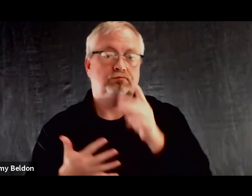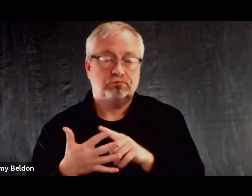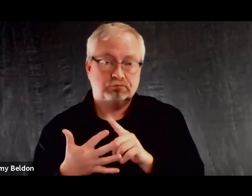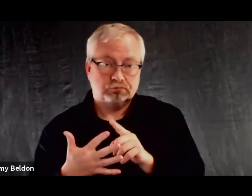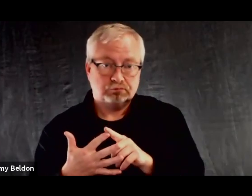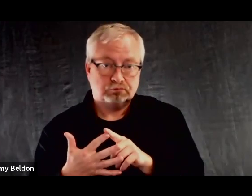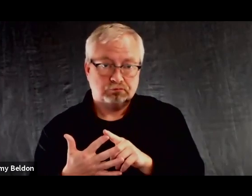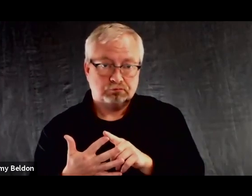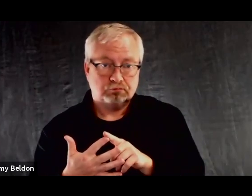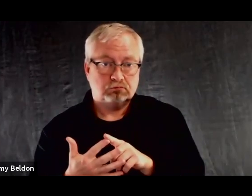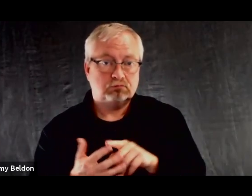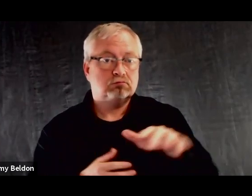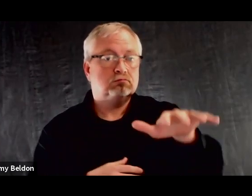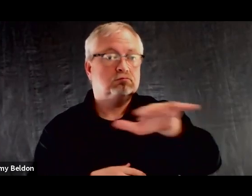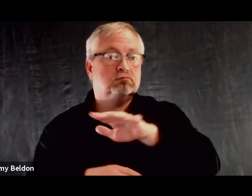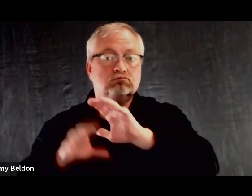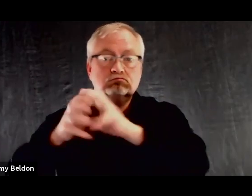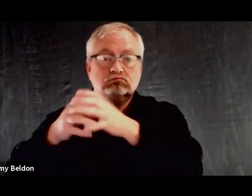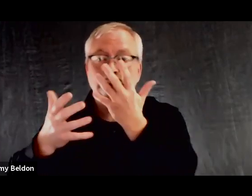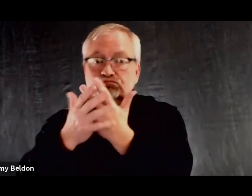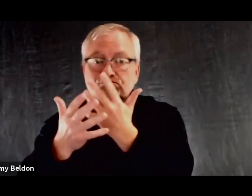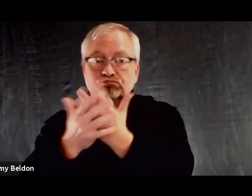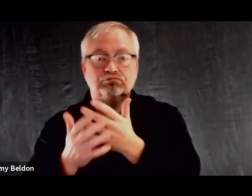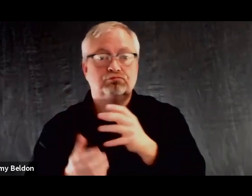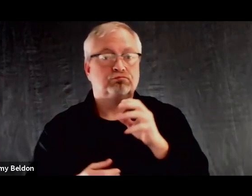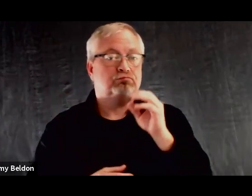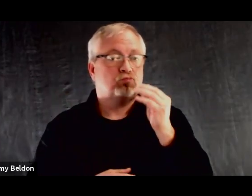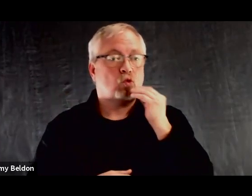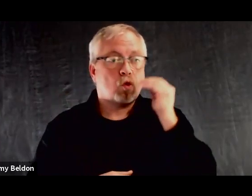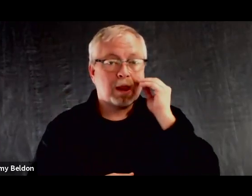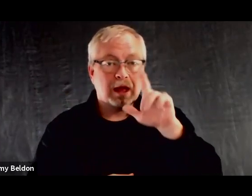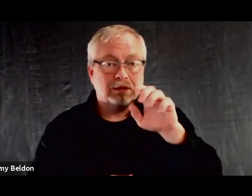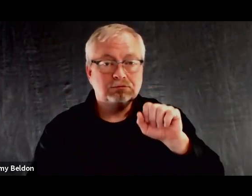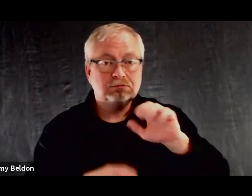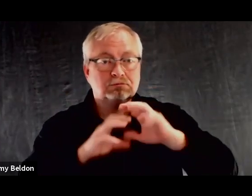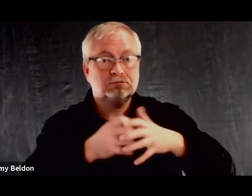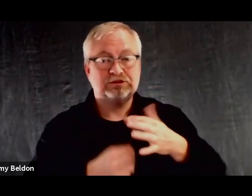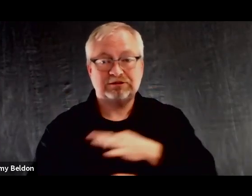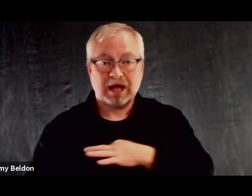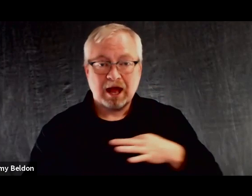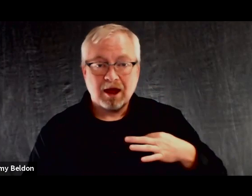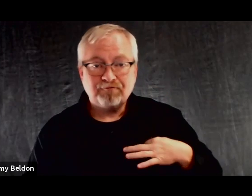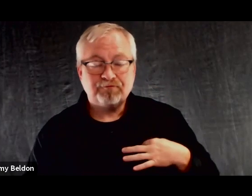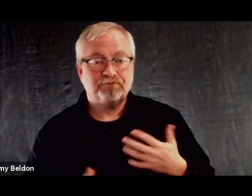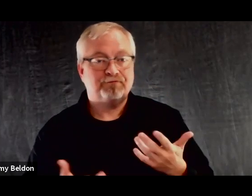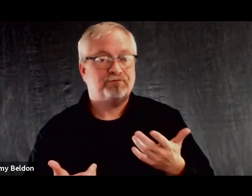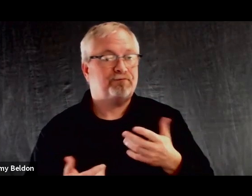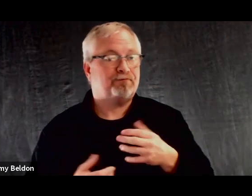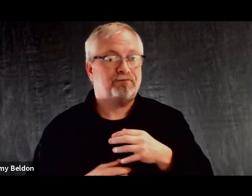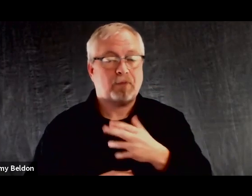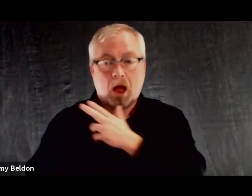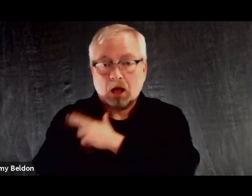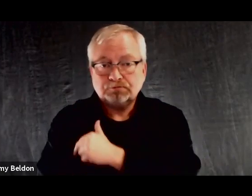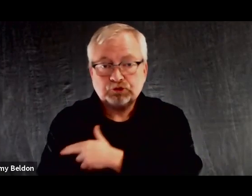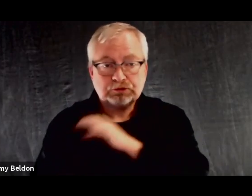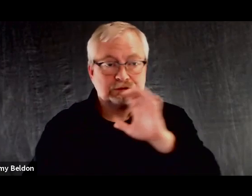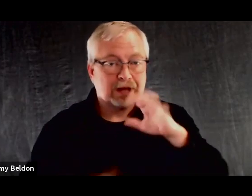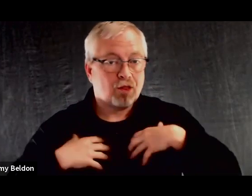congregate living, both residents and staff and guests, hospitalized, healthcare,